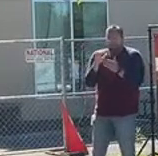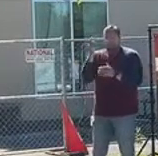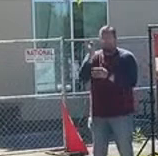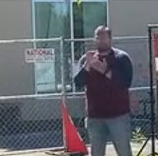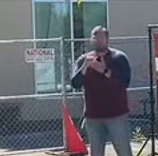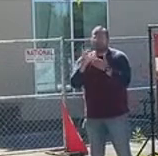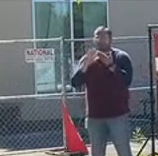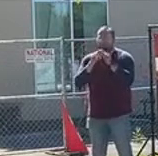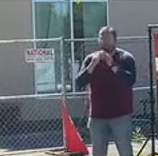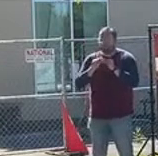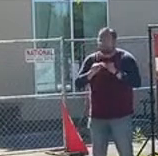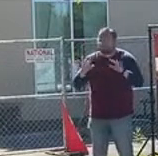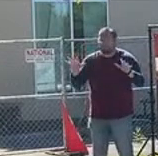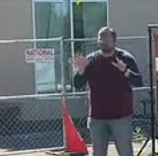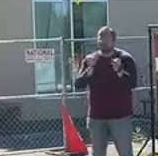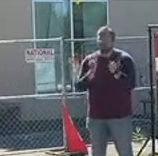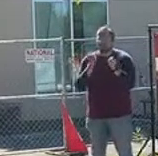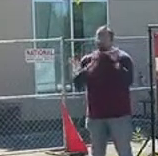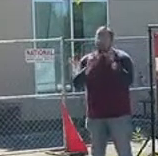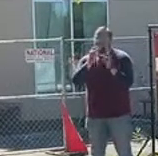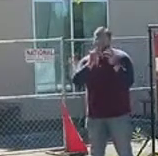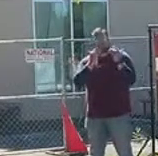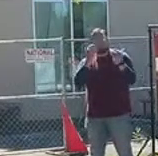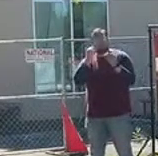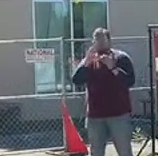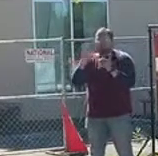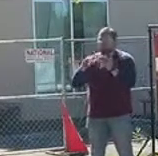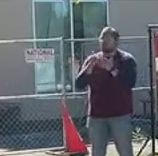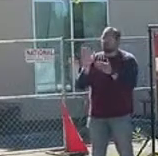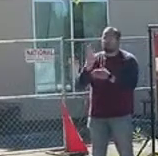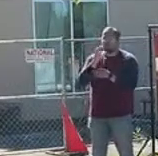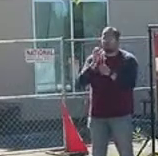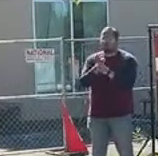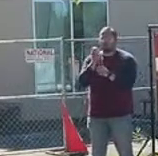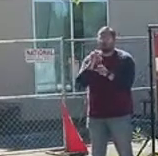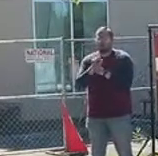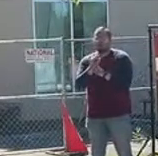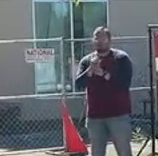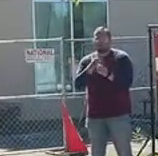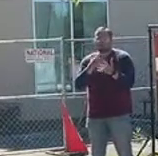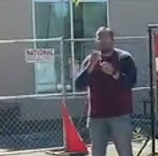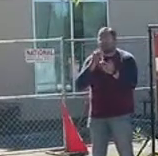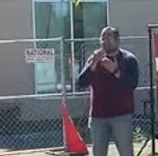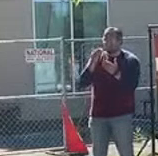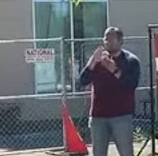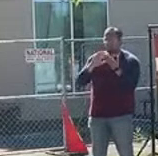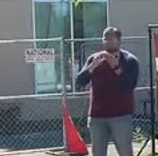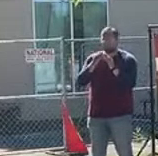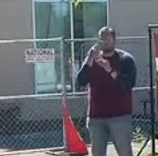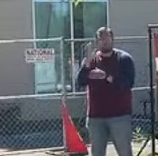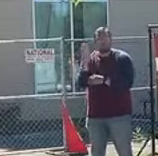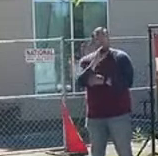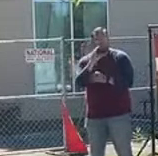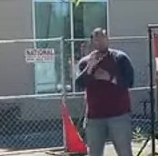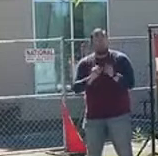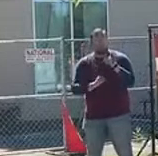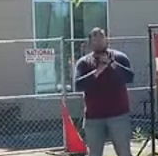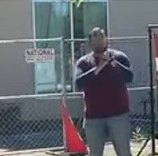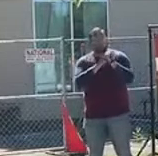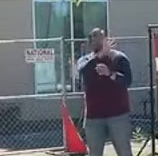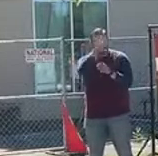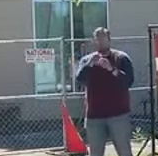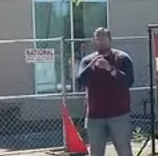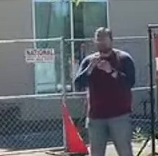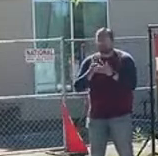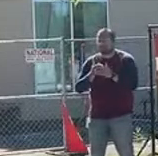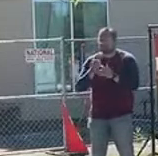effort, and there are many people to thank for all their hard work. I want to thank the community for their support and involvement throughout the